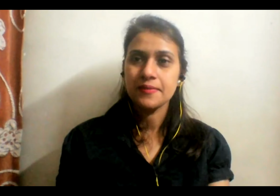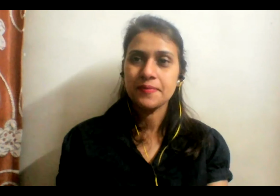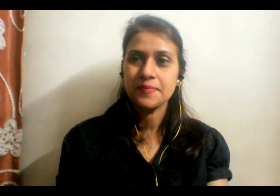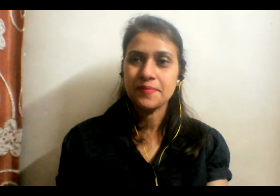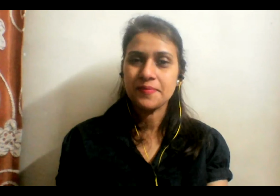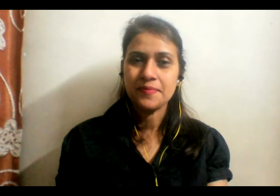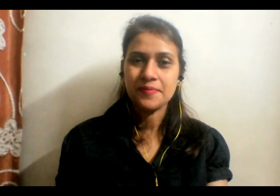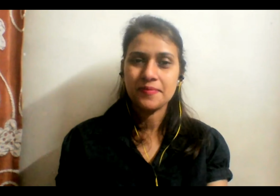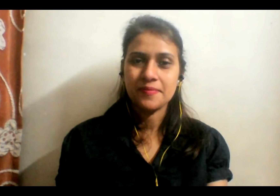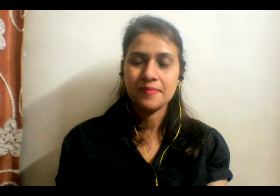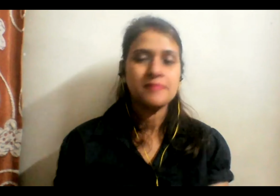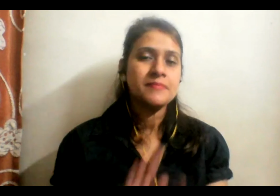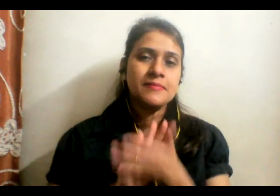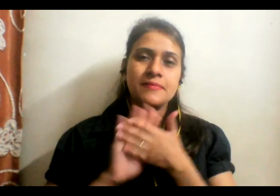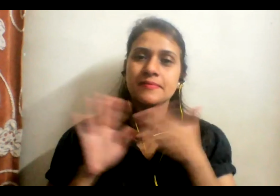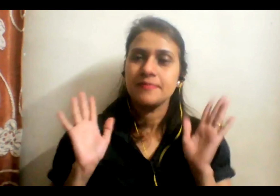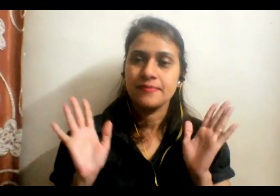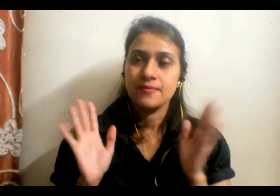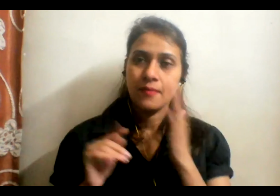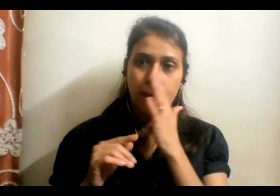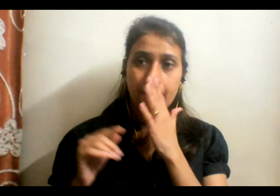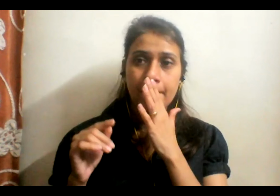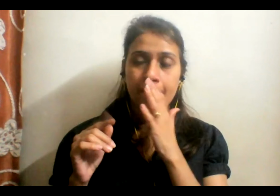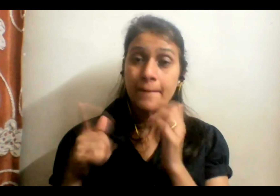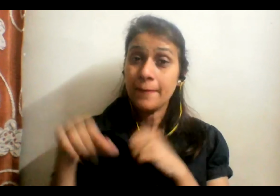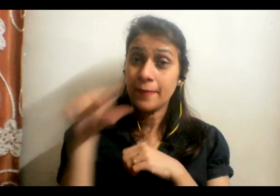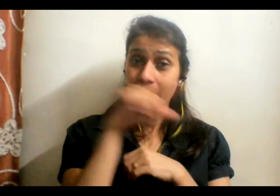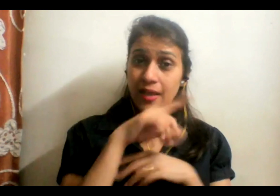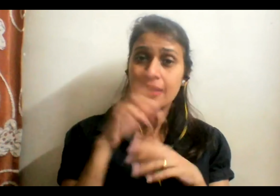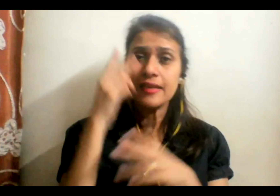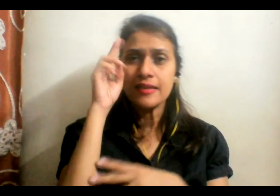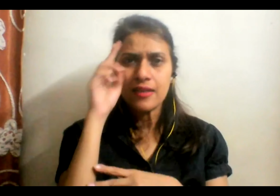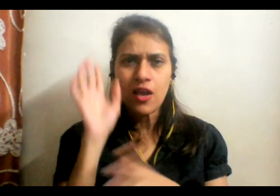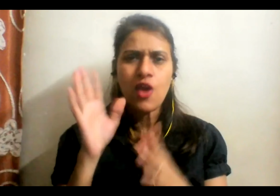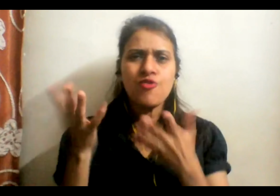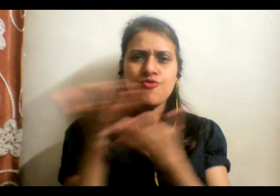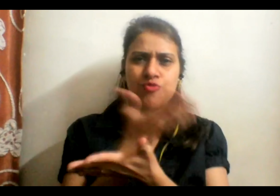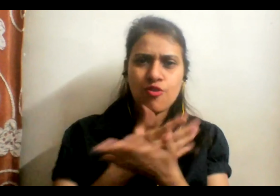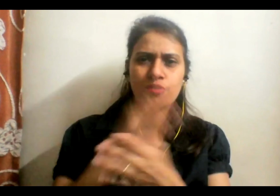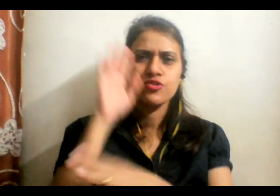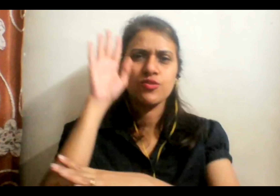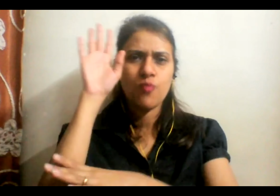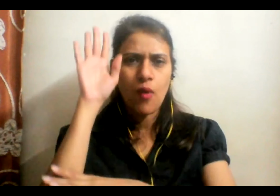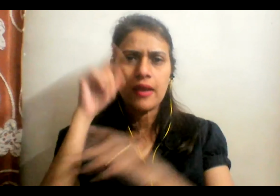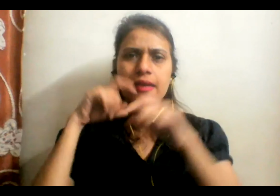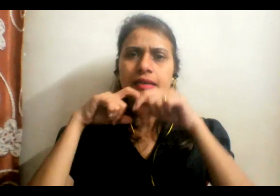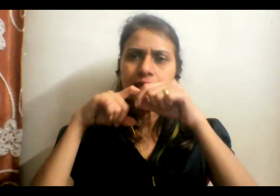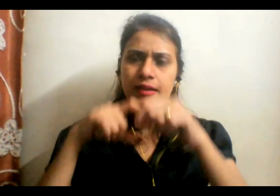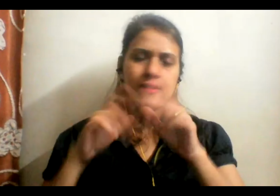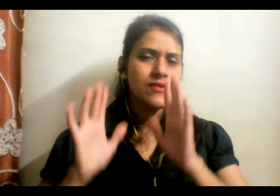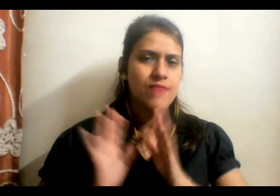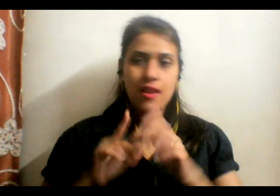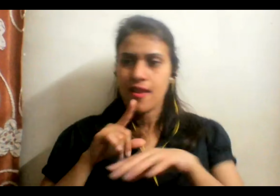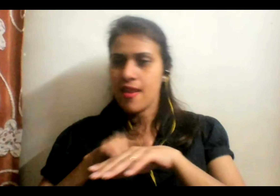so that's all from my side. If there are any questions, any discussion points you want to raise, we have some time